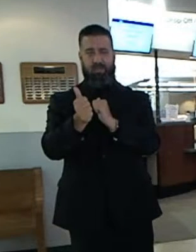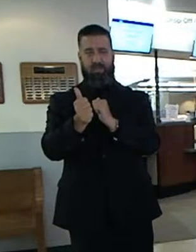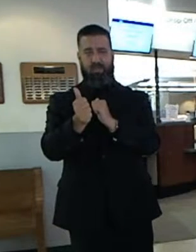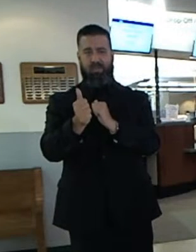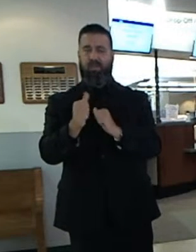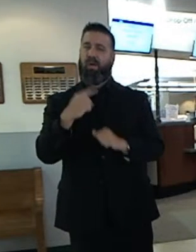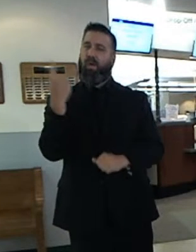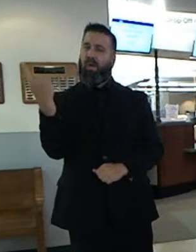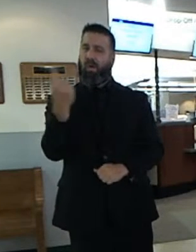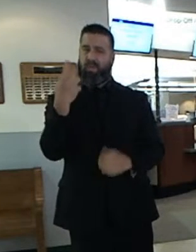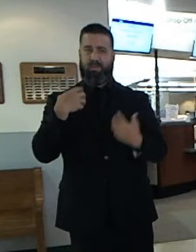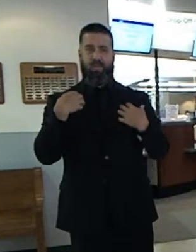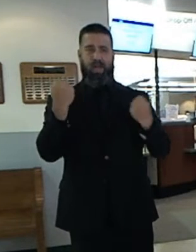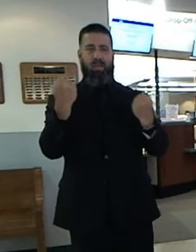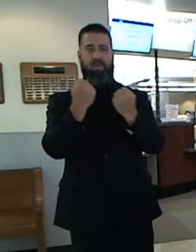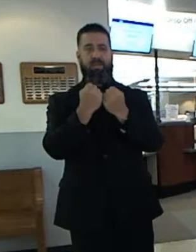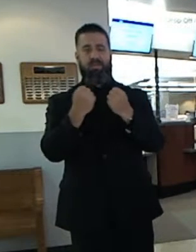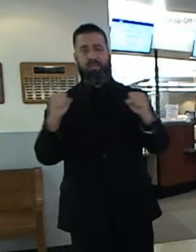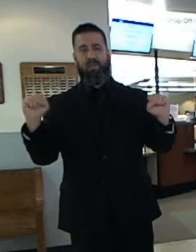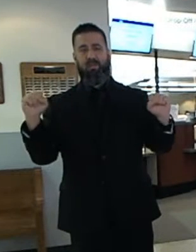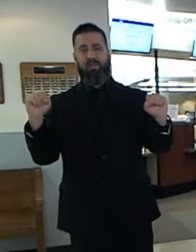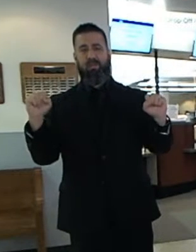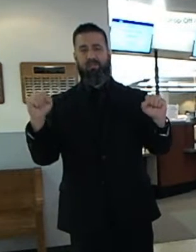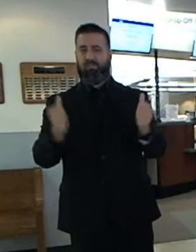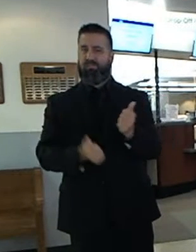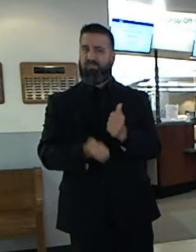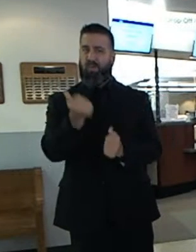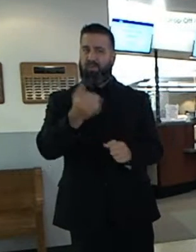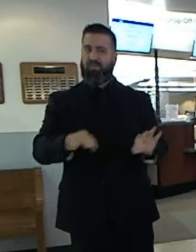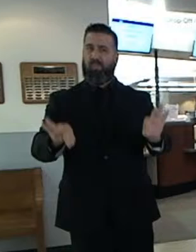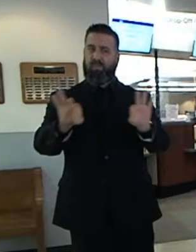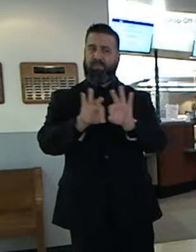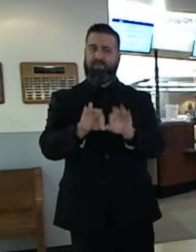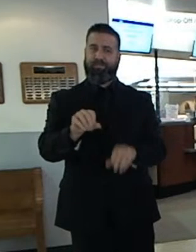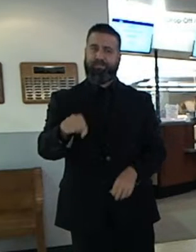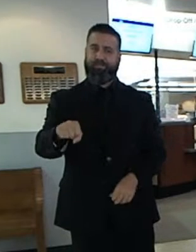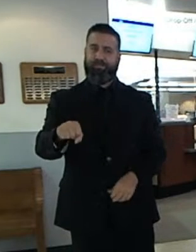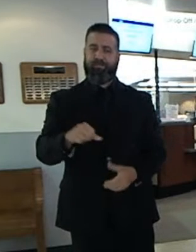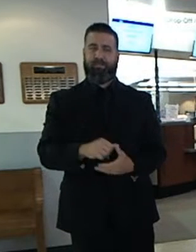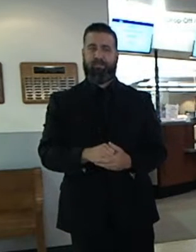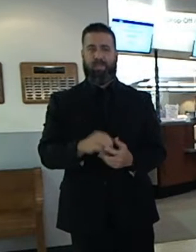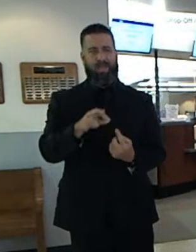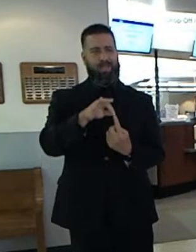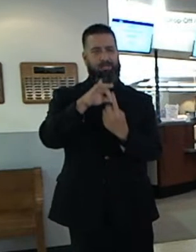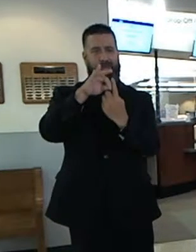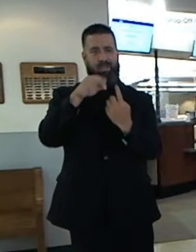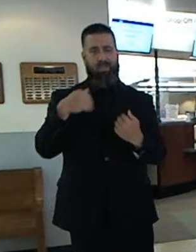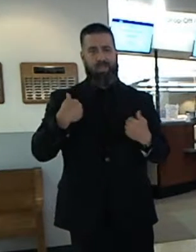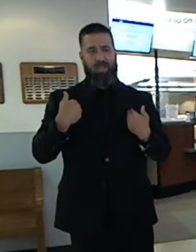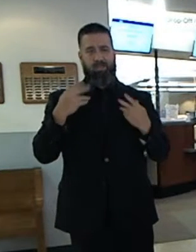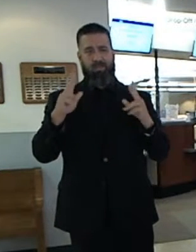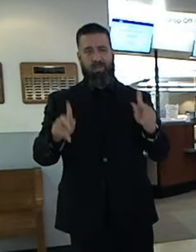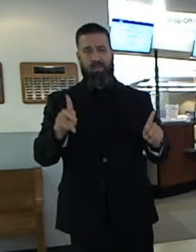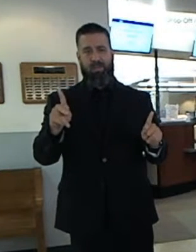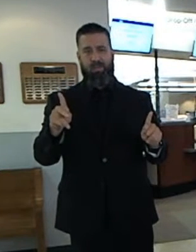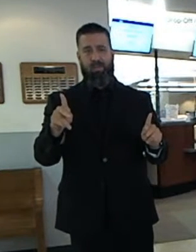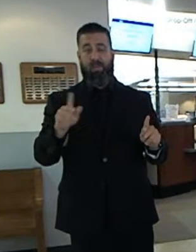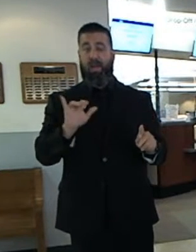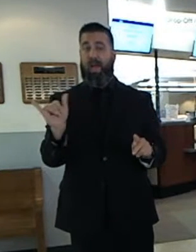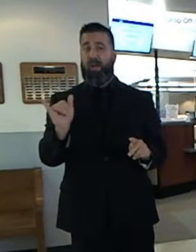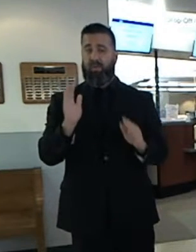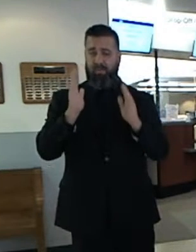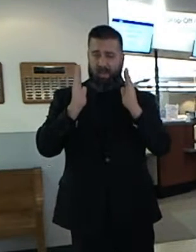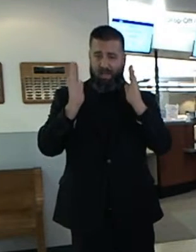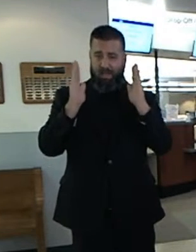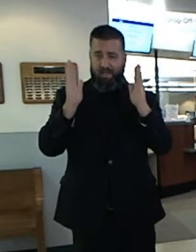the health and safety and welfare of our residents in mind, especially our young folks, and we're paying special attention to